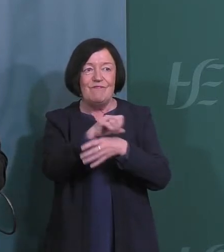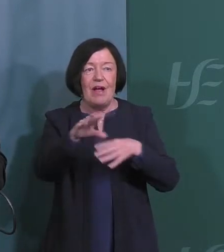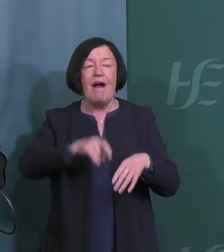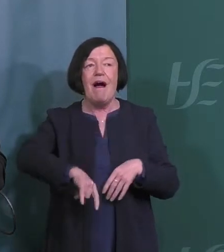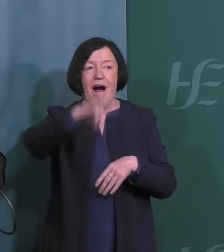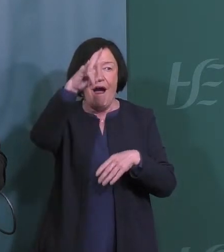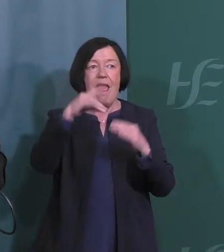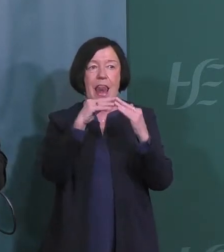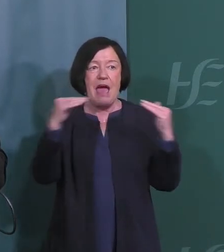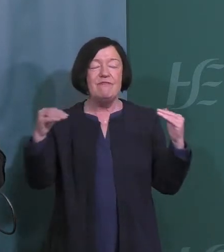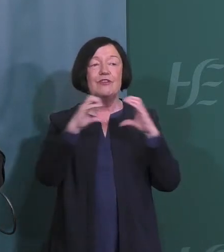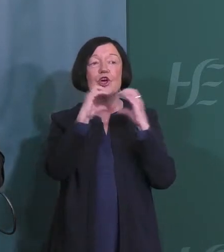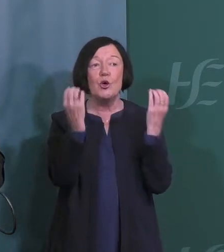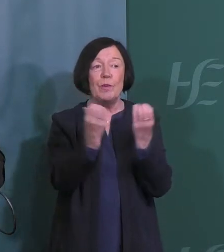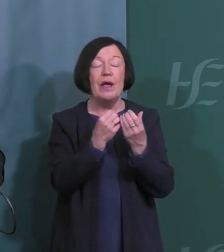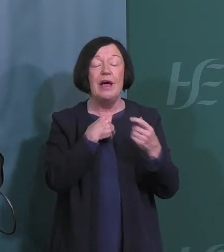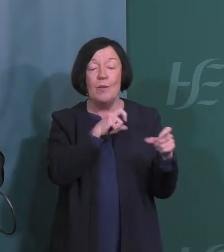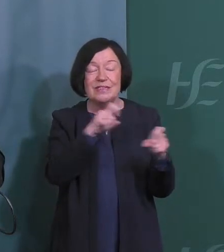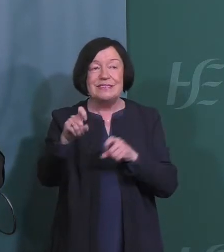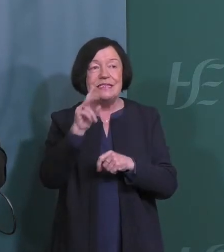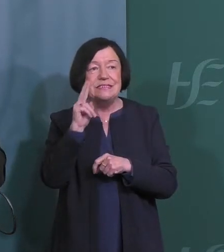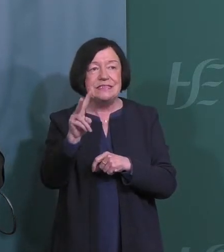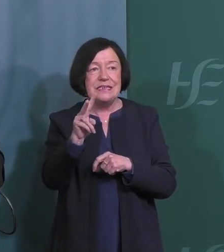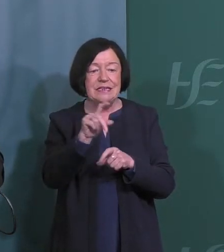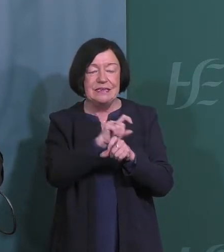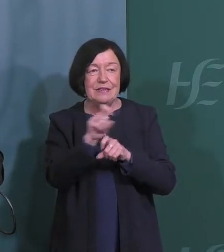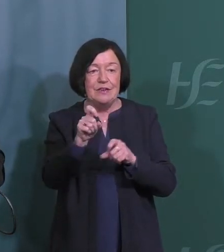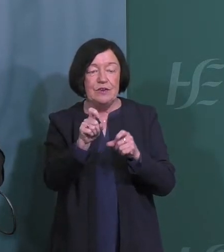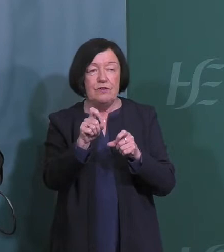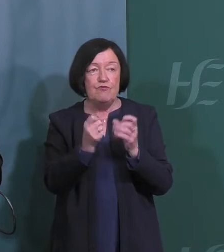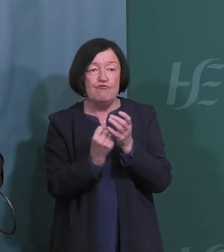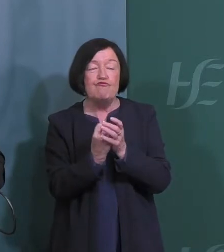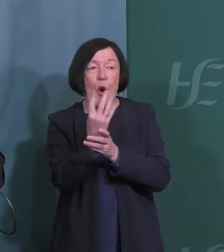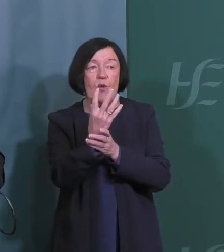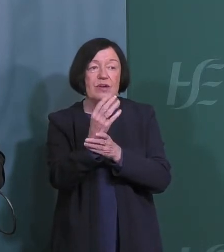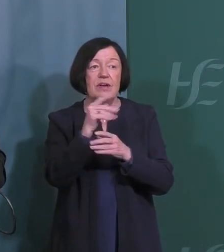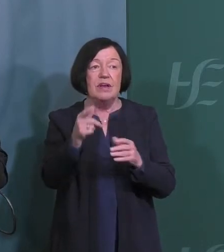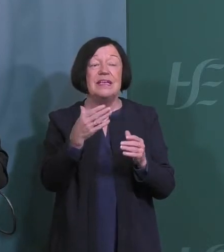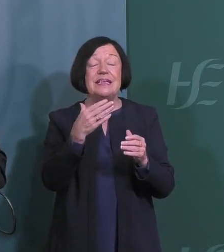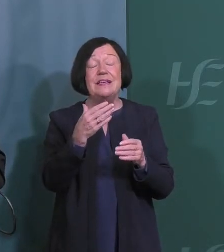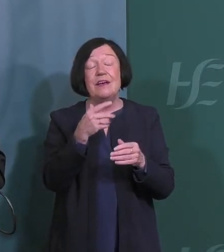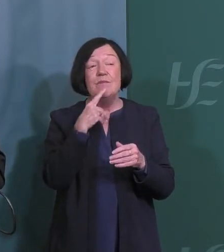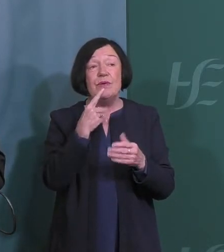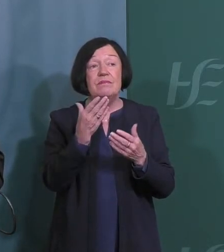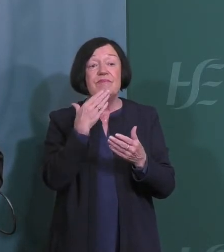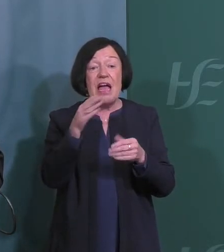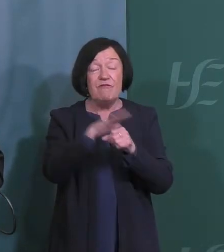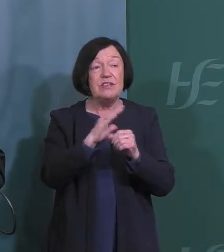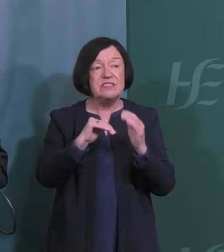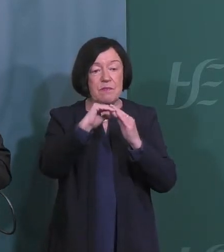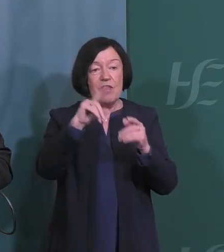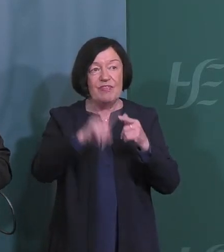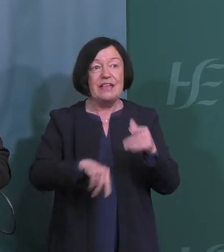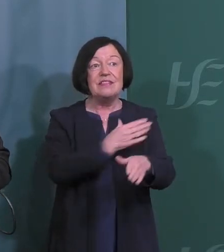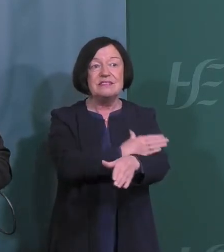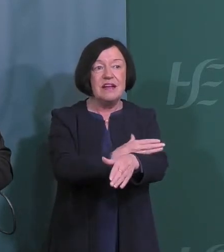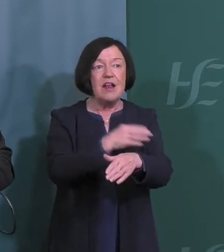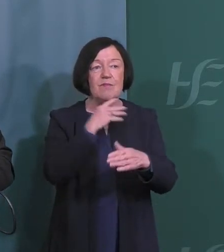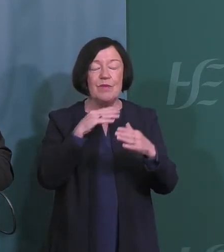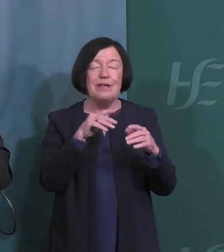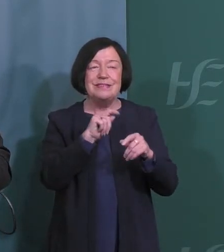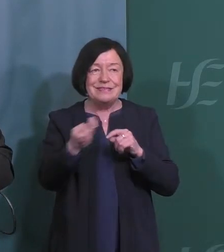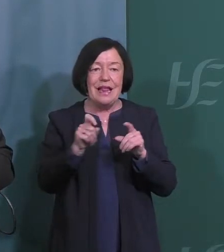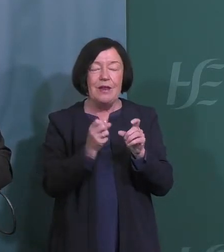high level in the community, and we're still seeing a steady growth, thankfully off a smaller base that we had at the start, but a steady growth in